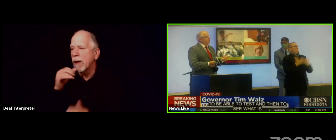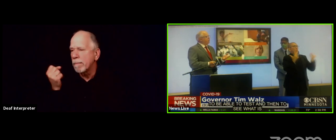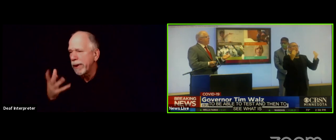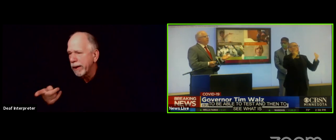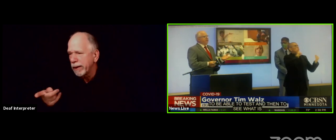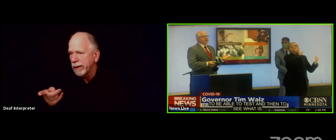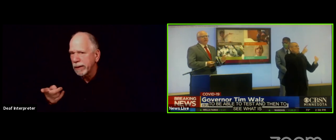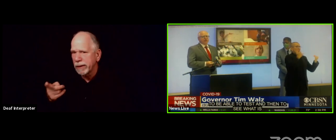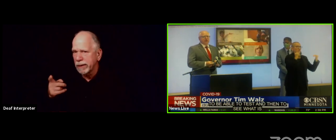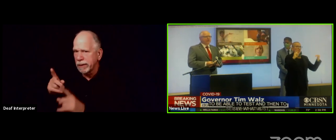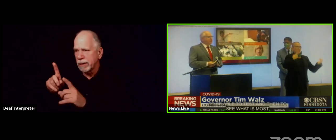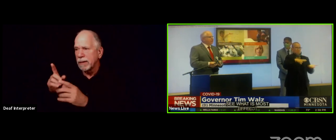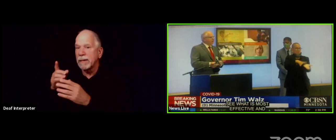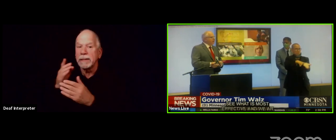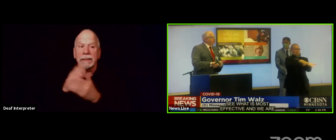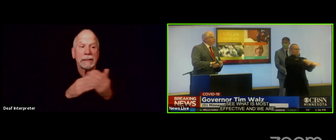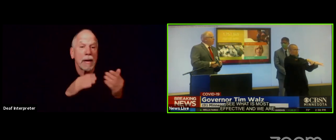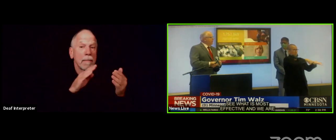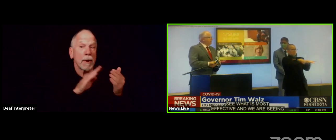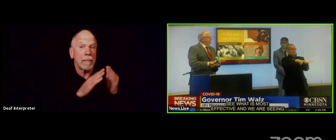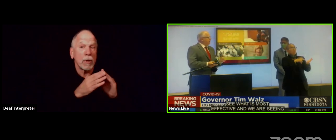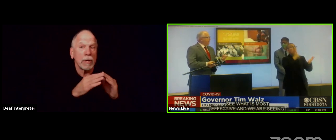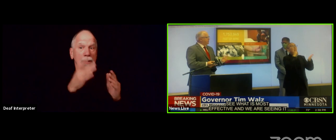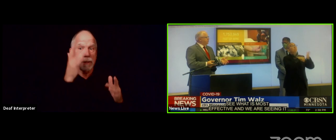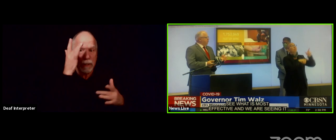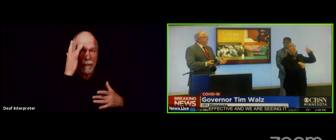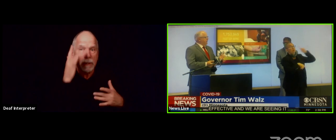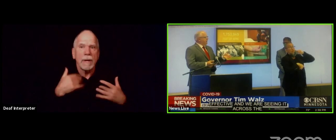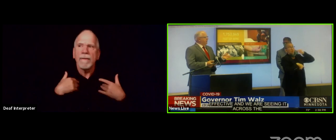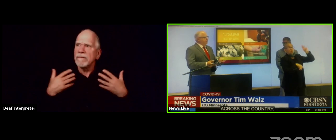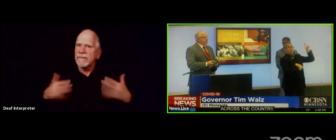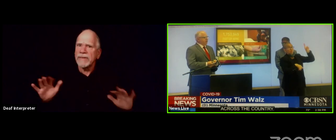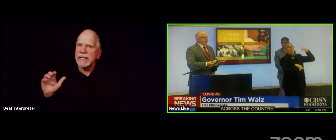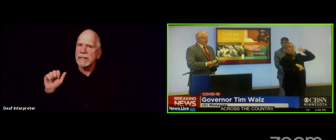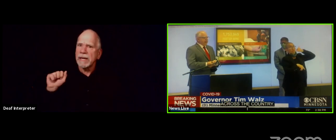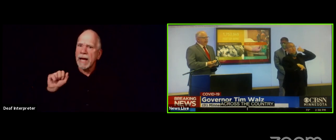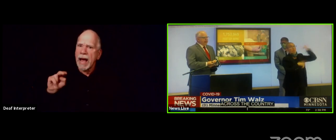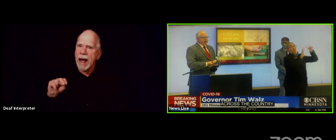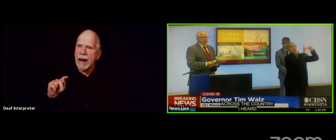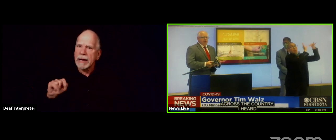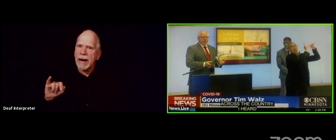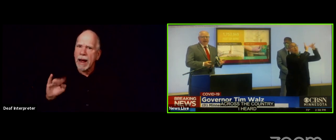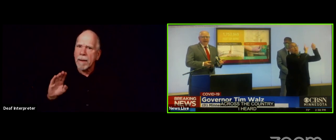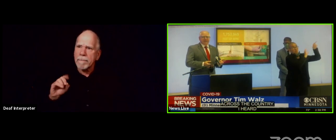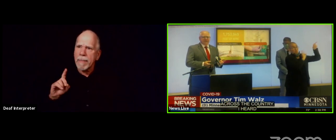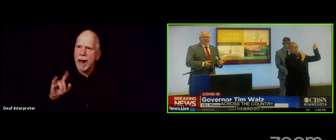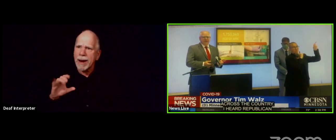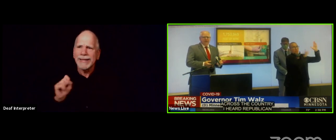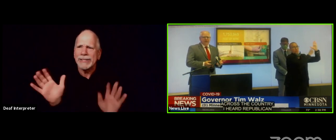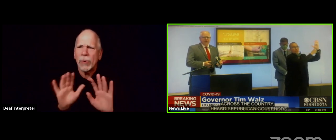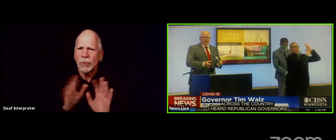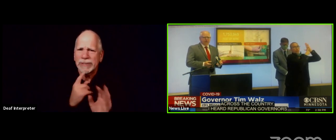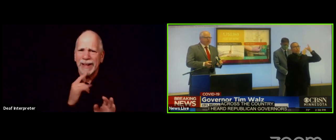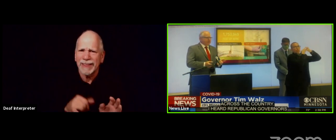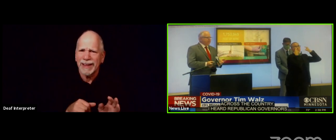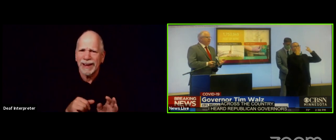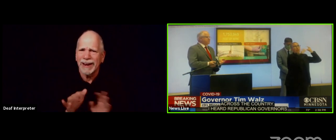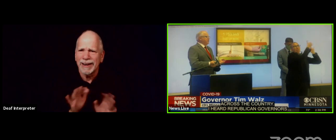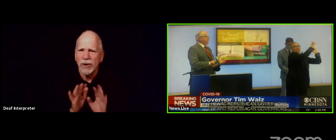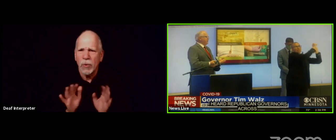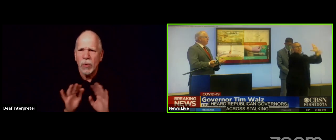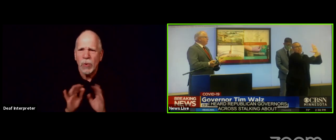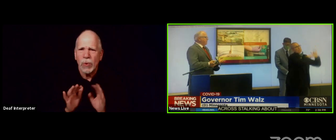heard Republican governors on the phone today talking about that they're exploring the idea of doing that. I would go back and ask again for Minnesotans that the